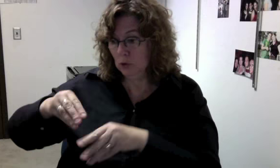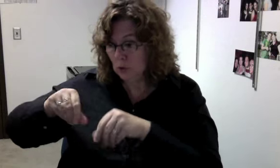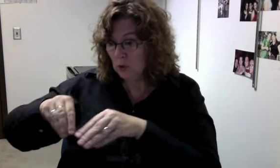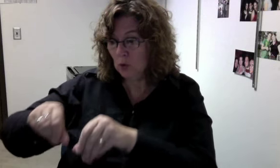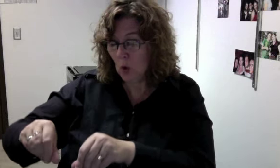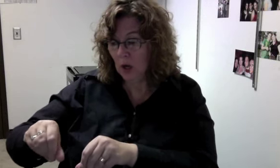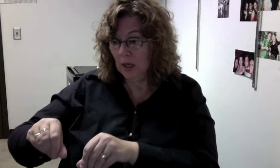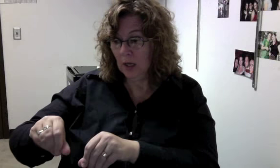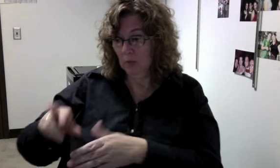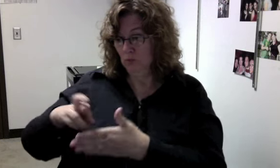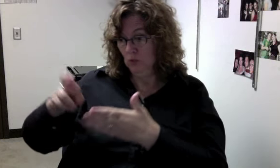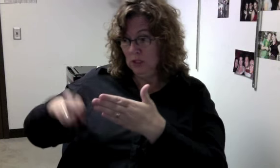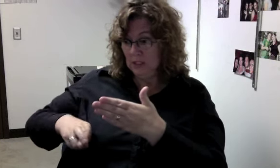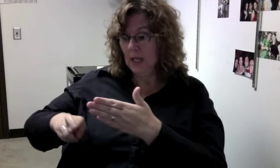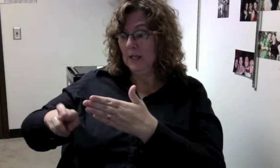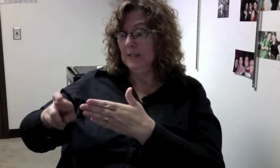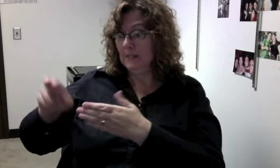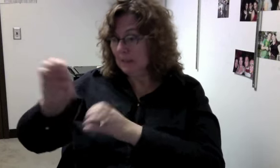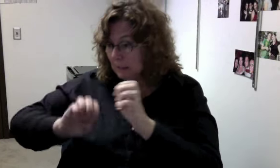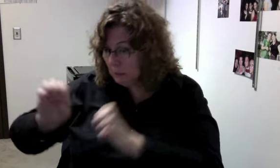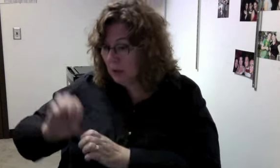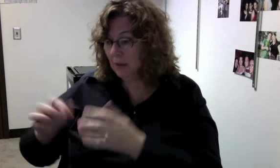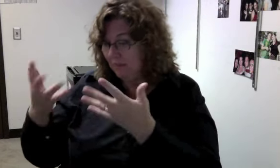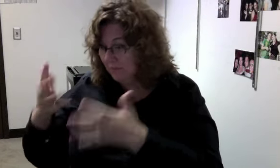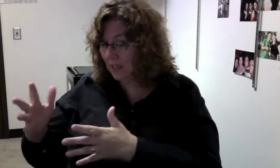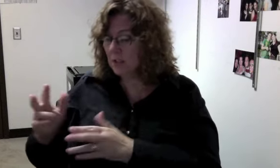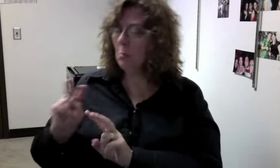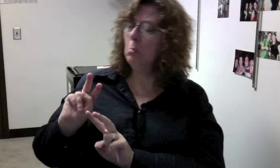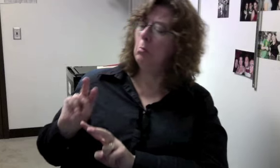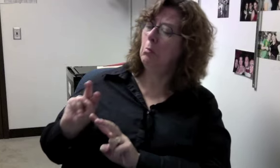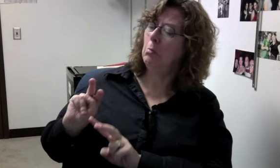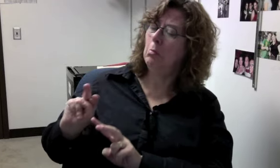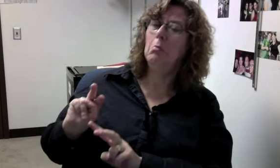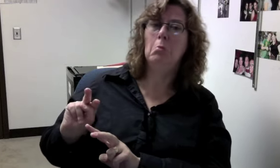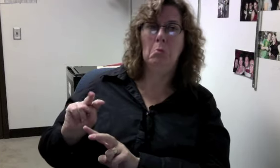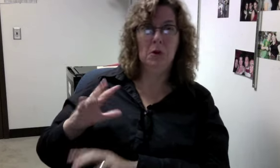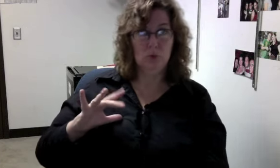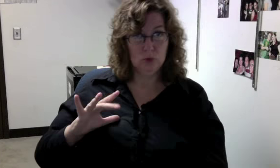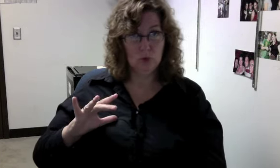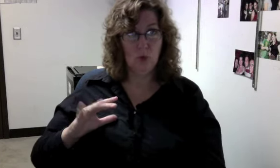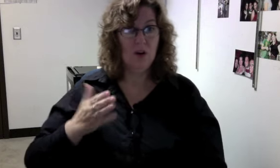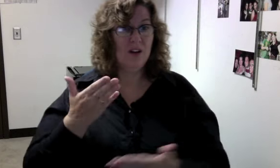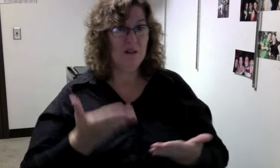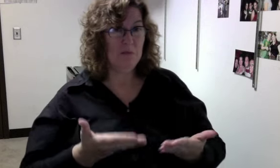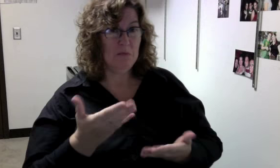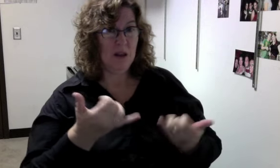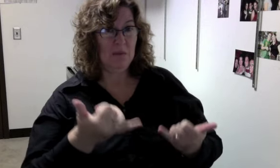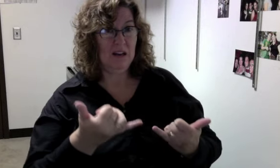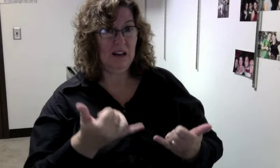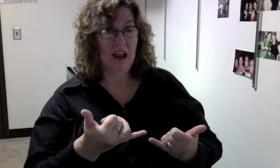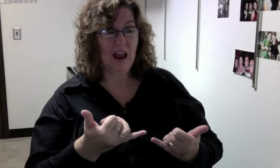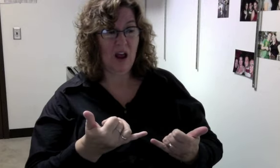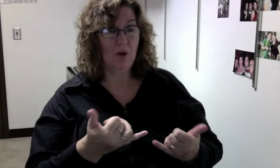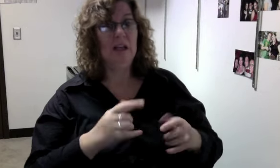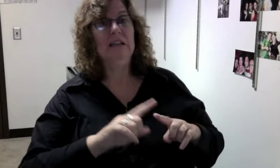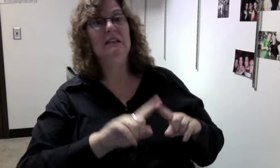they tell you, and they show you that, and they tell you that. You say, hey, look, that's pretty cool. Maybe I'll do it with cactuses, or I'll do it with dandelions, or something like